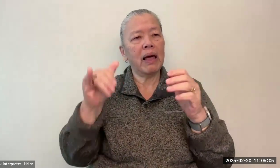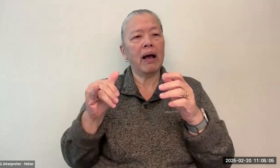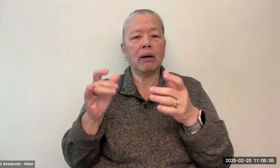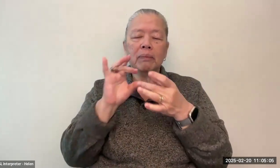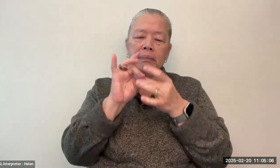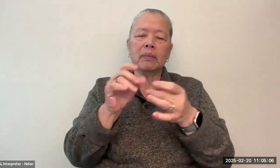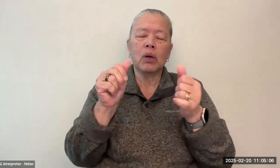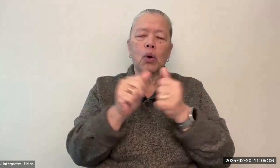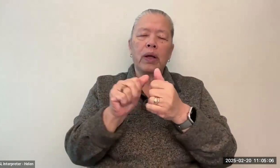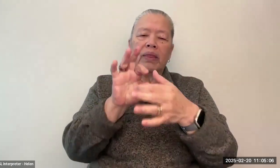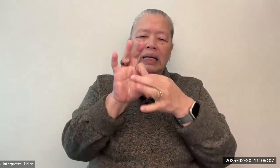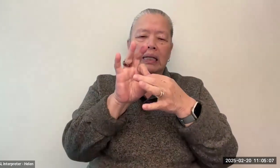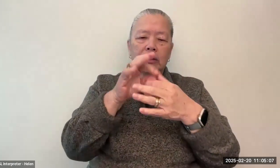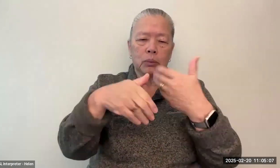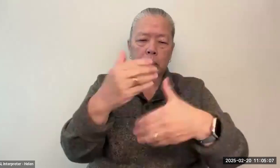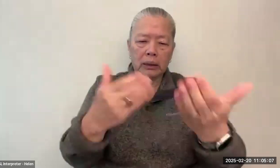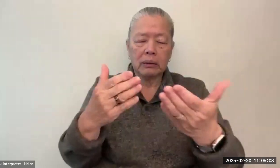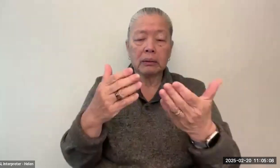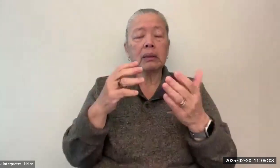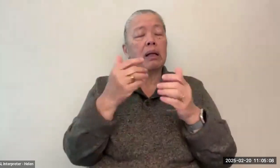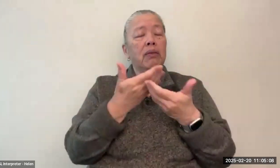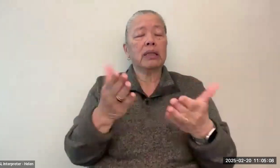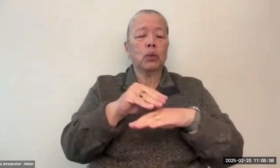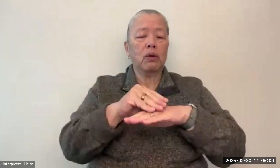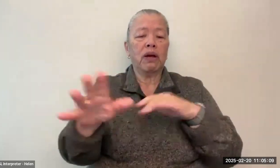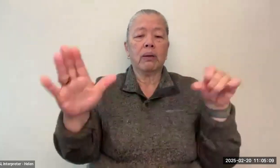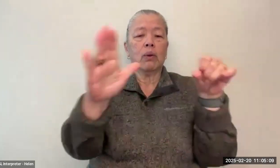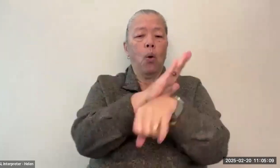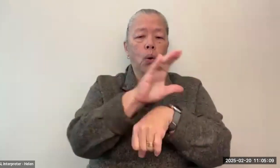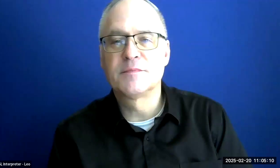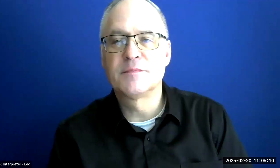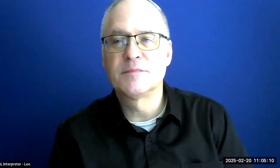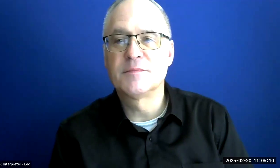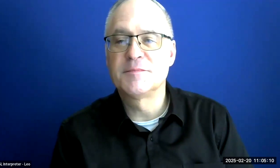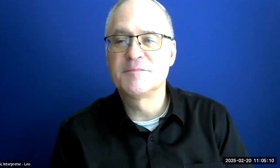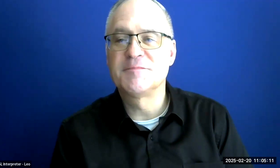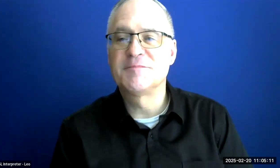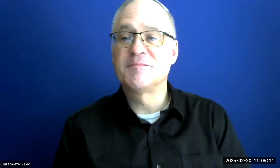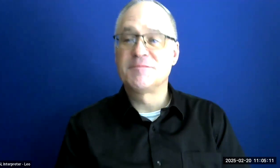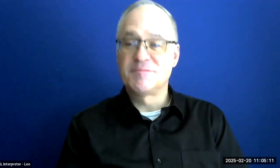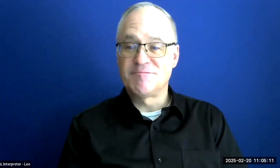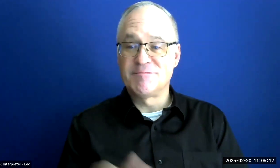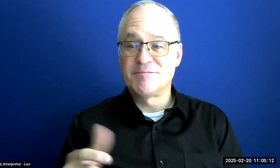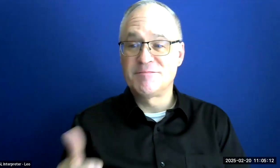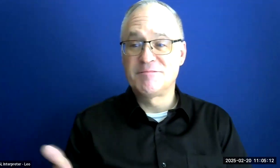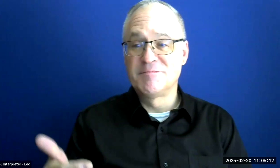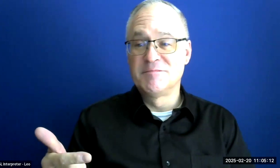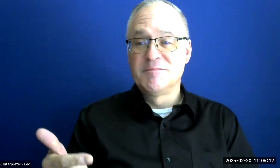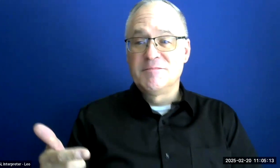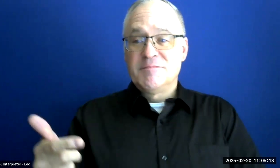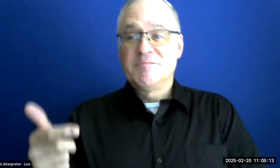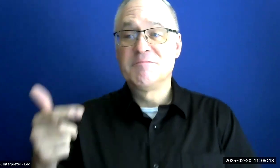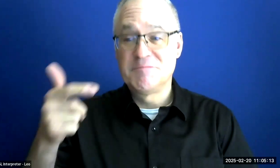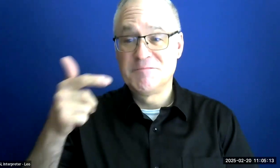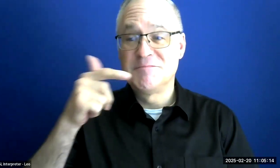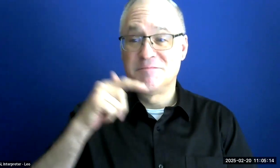things that matter to the whole church, and there are a whole lot of those. The General Conference has